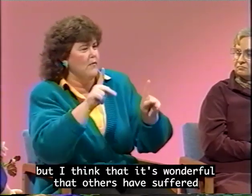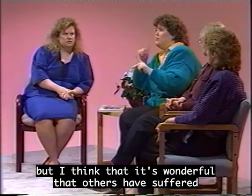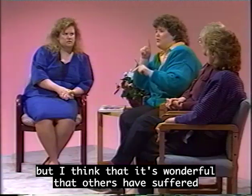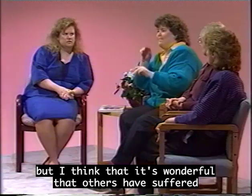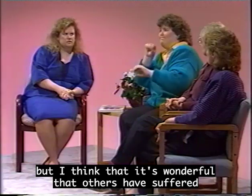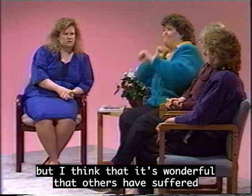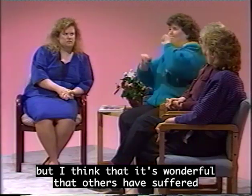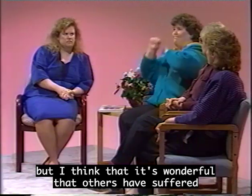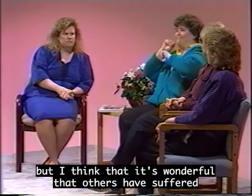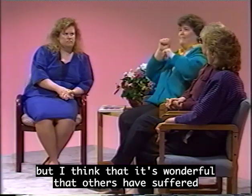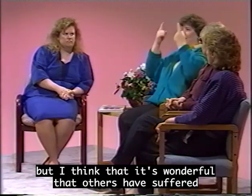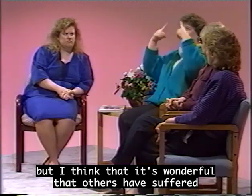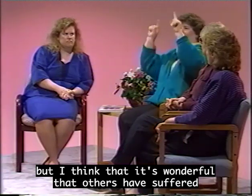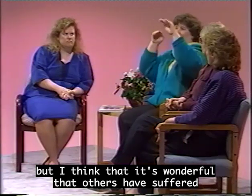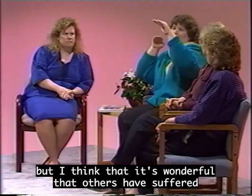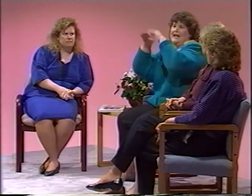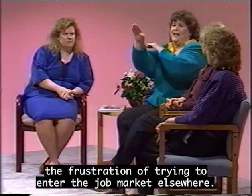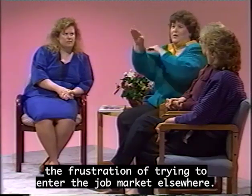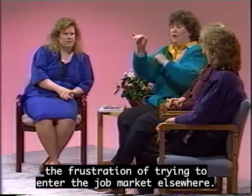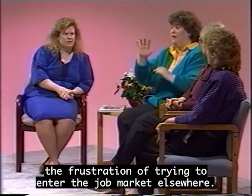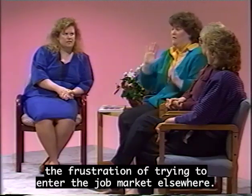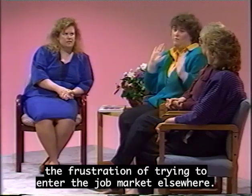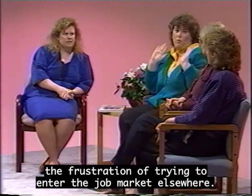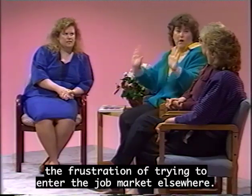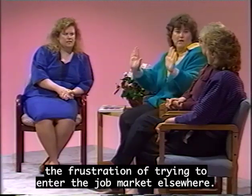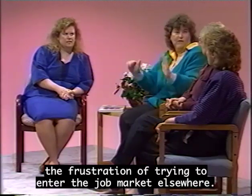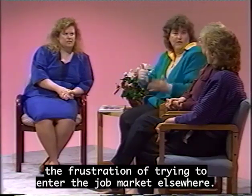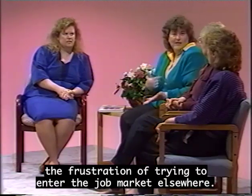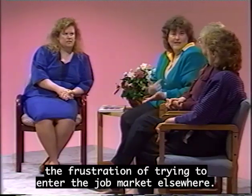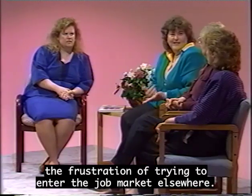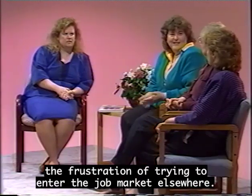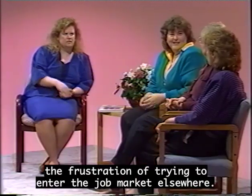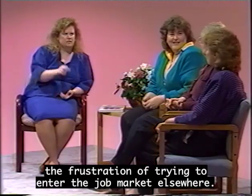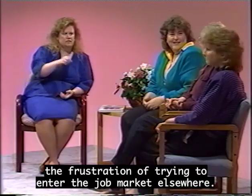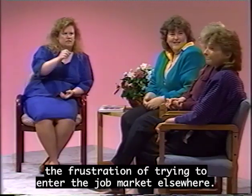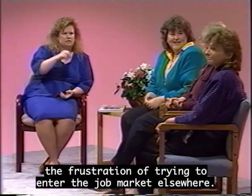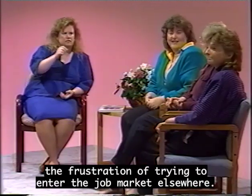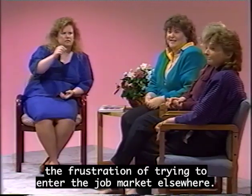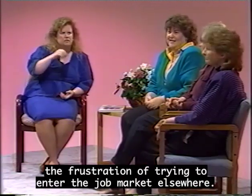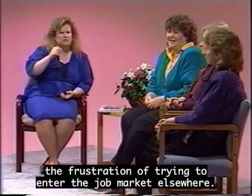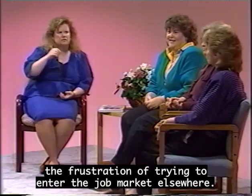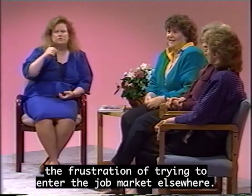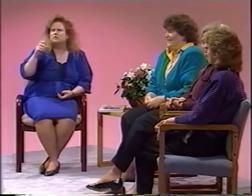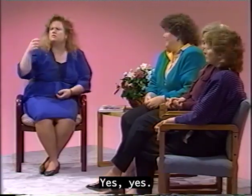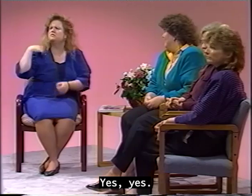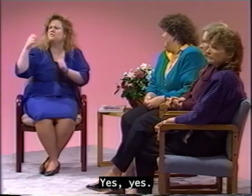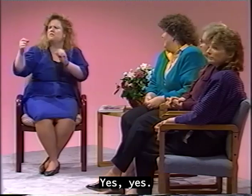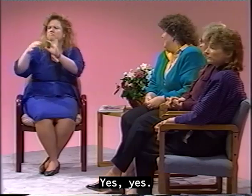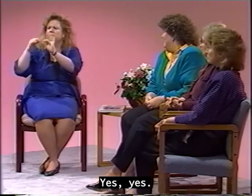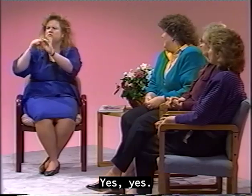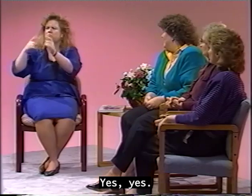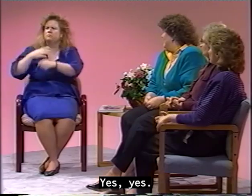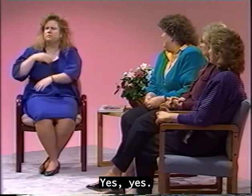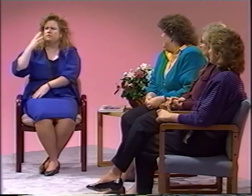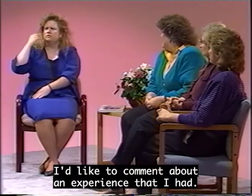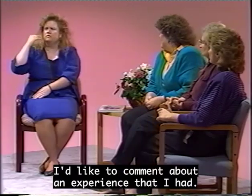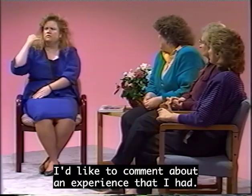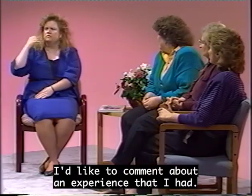think that it's wonderful that others have suffered the frustration of trying to enter the job market elsewhere. Mm-hmm. Yes. I'd like to comment